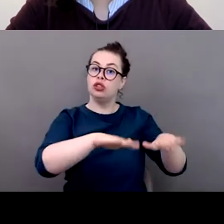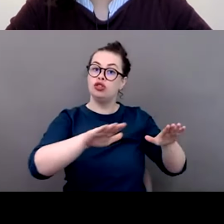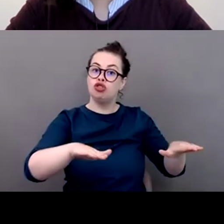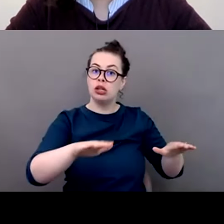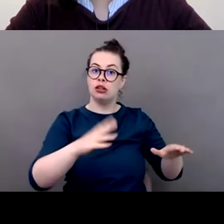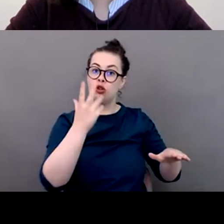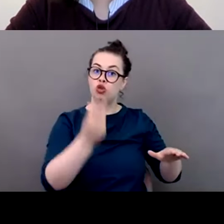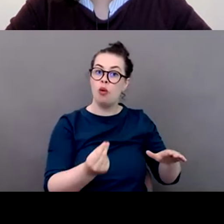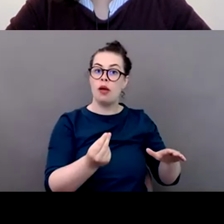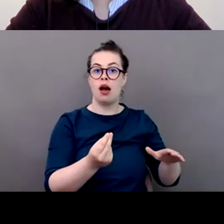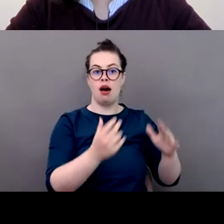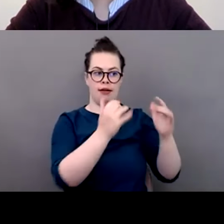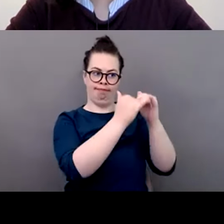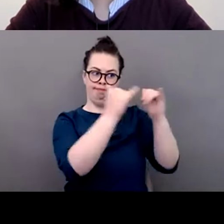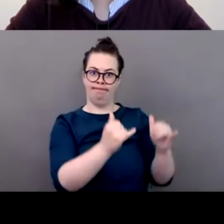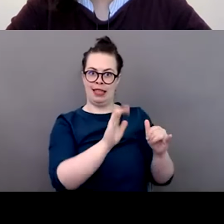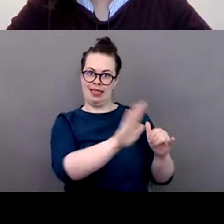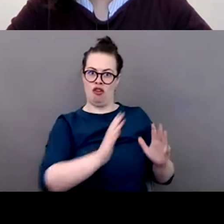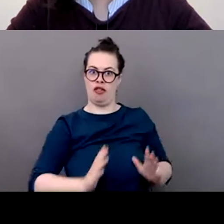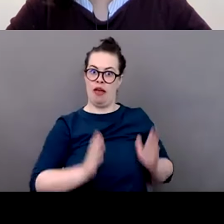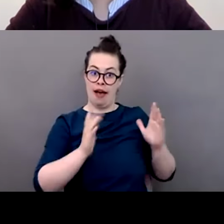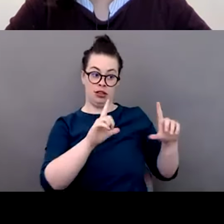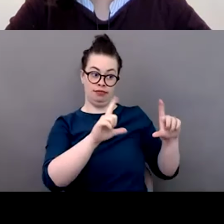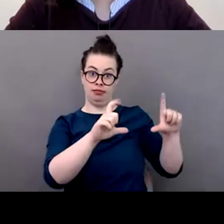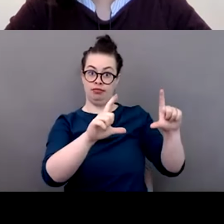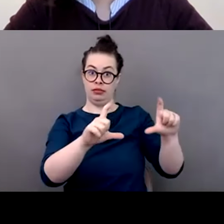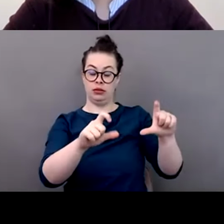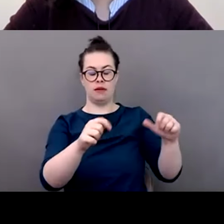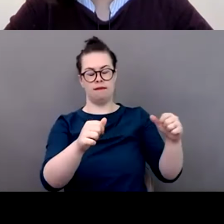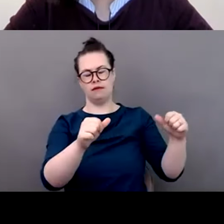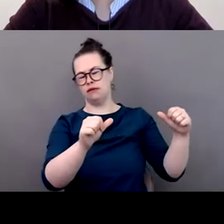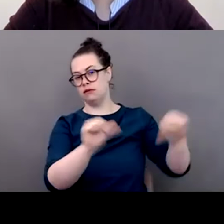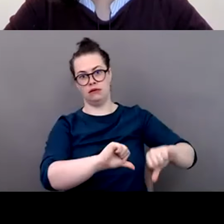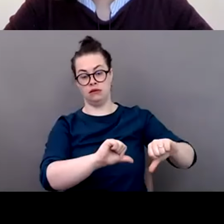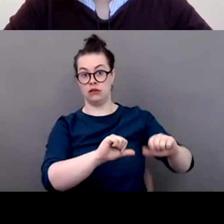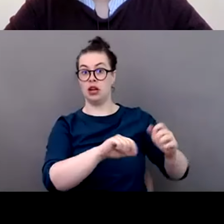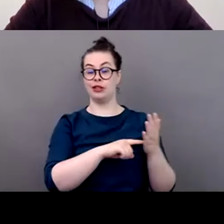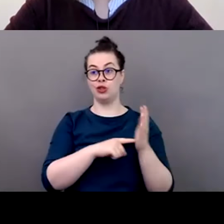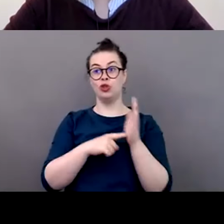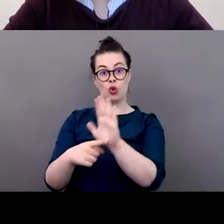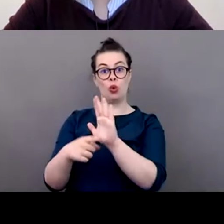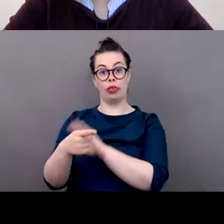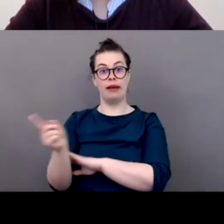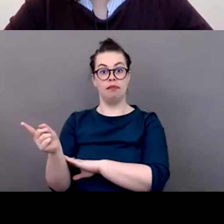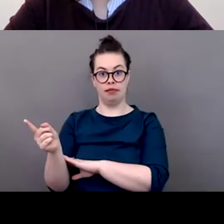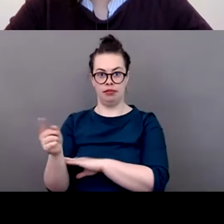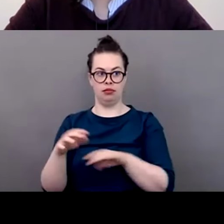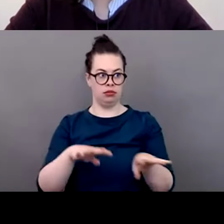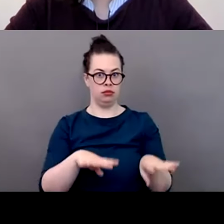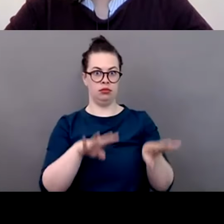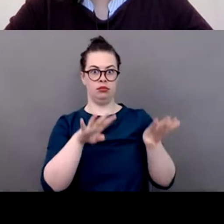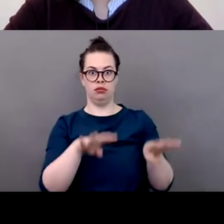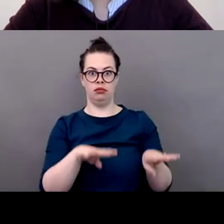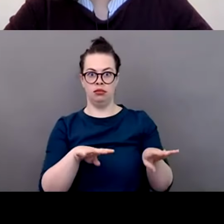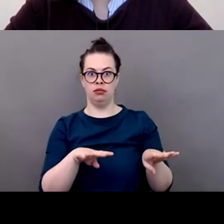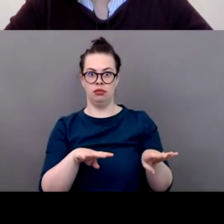Serbian institutions and to show the treatments that they were exposed to. And it was then that the